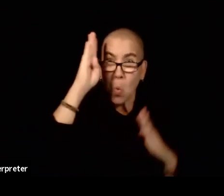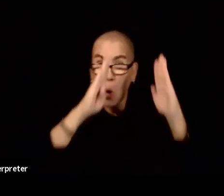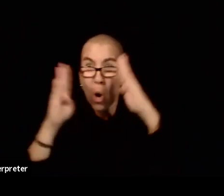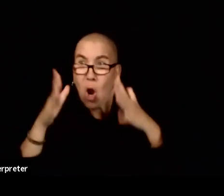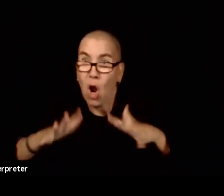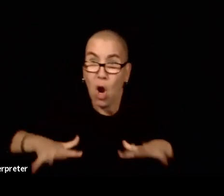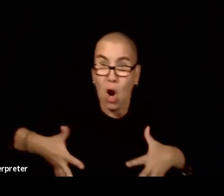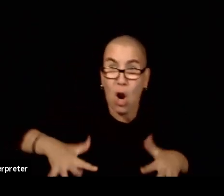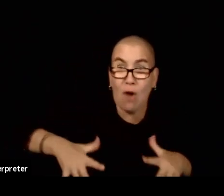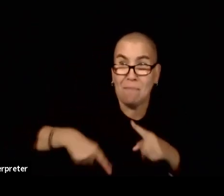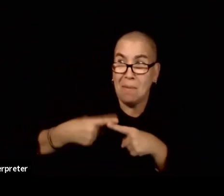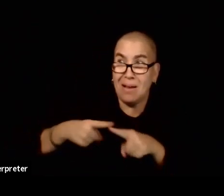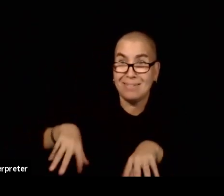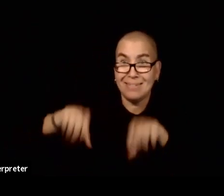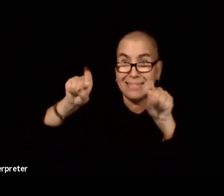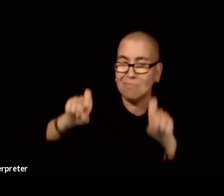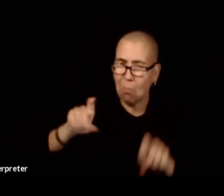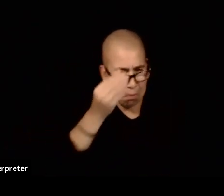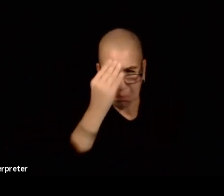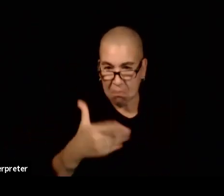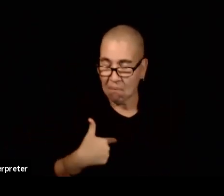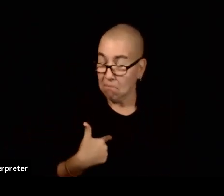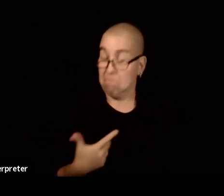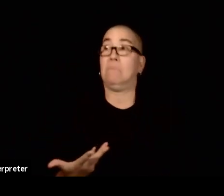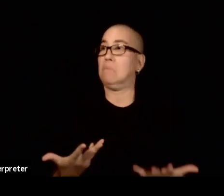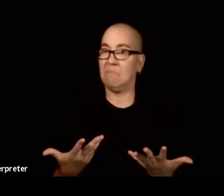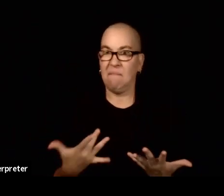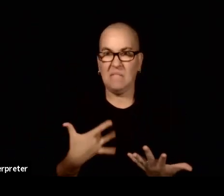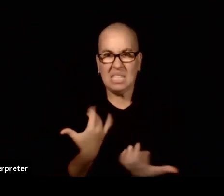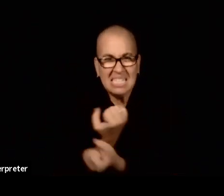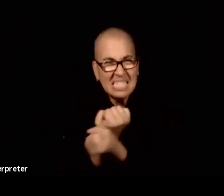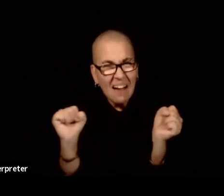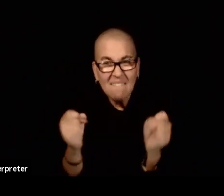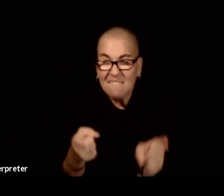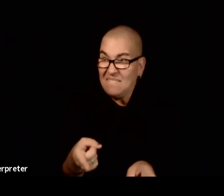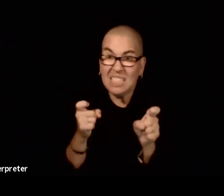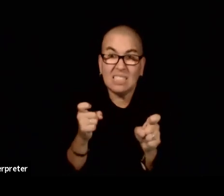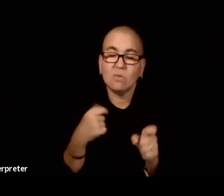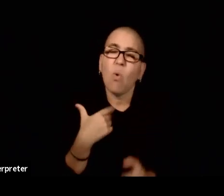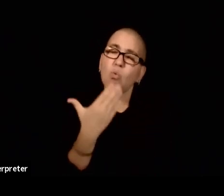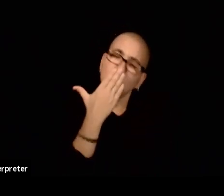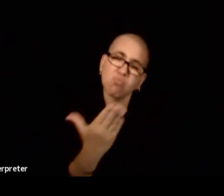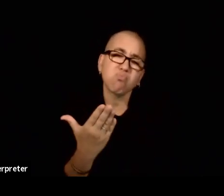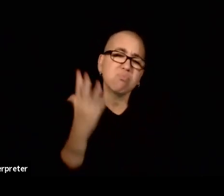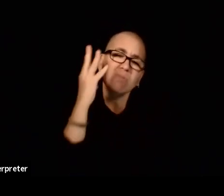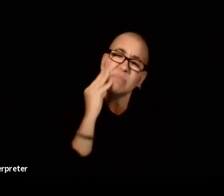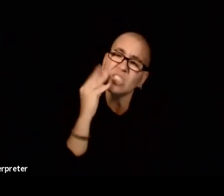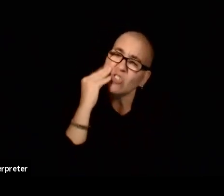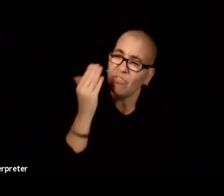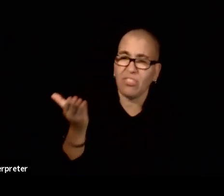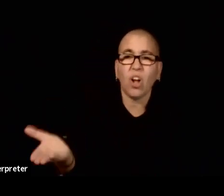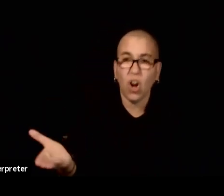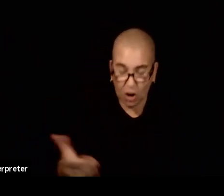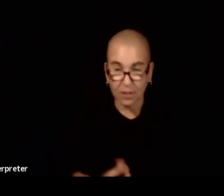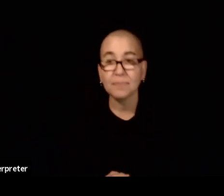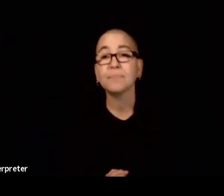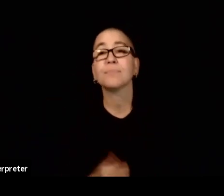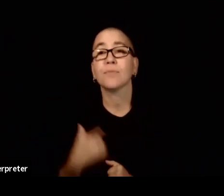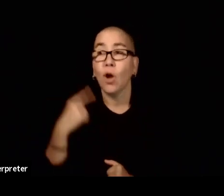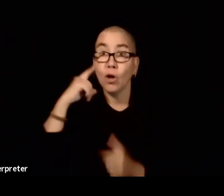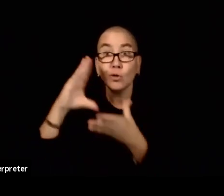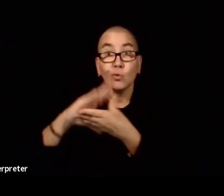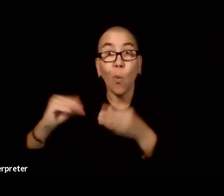easy. And, you know, it was a really good experience. And hearing you guys talk about all the work you put in to keep Minnesota